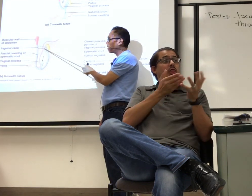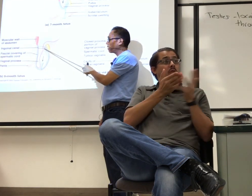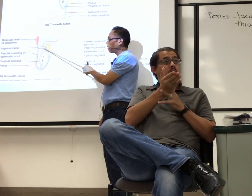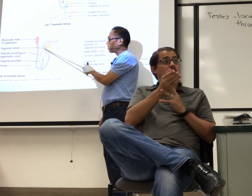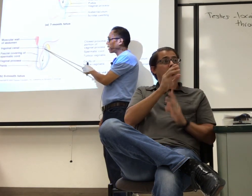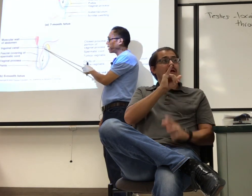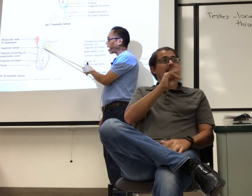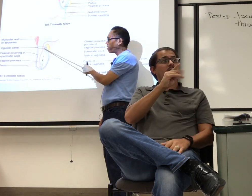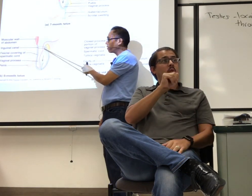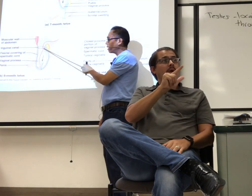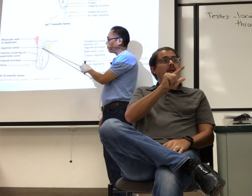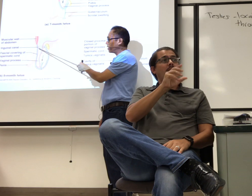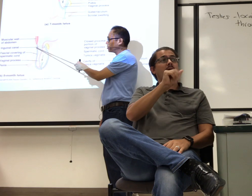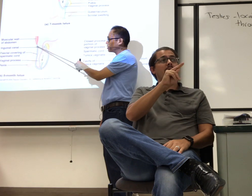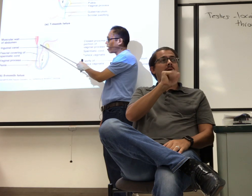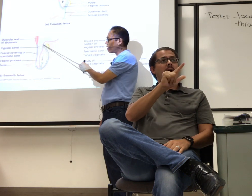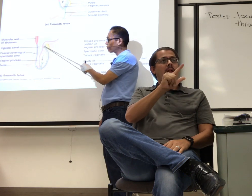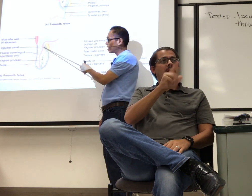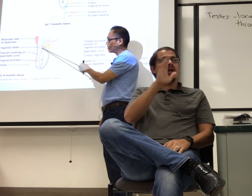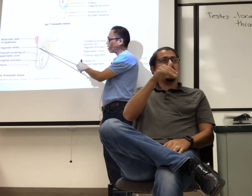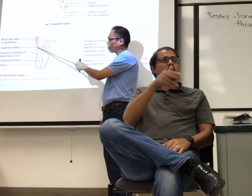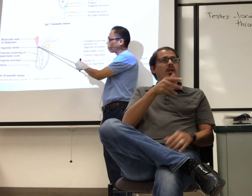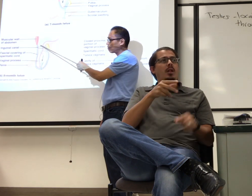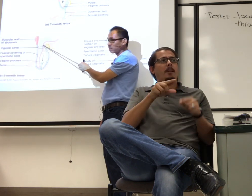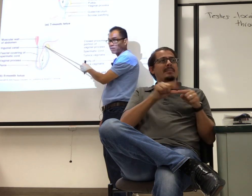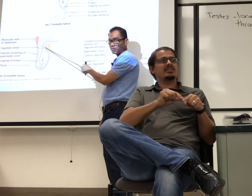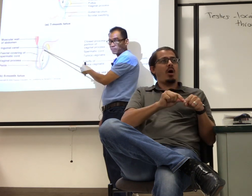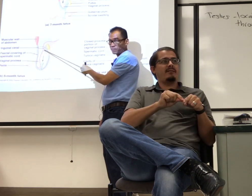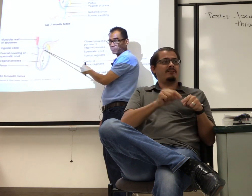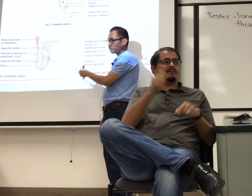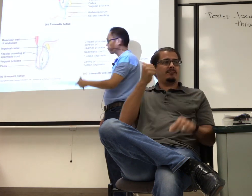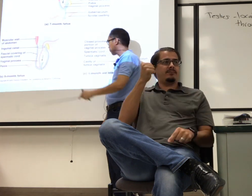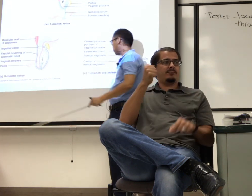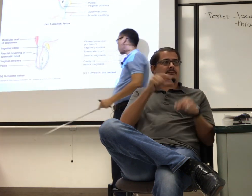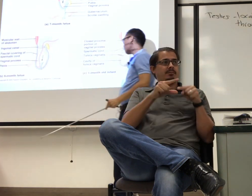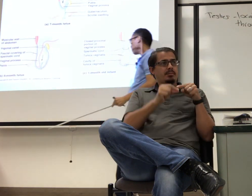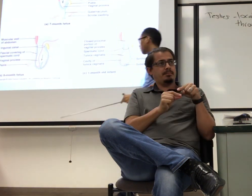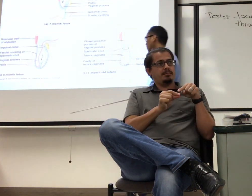canal. Okay, now it pinches off right there,